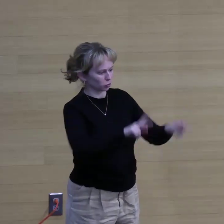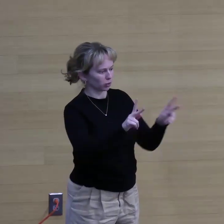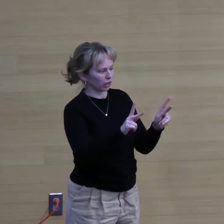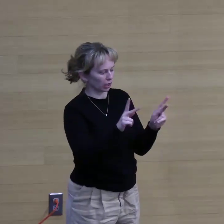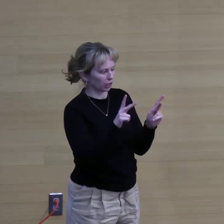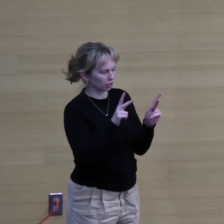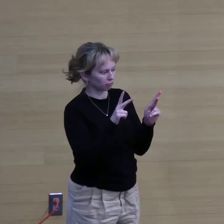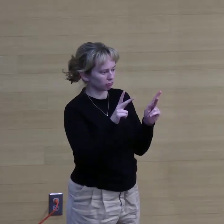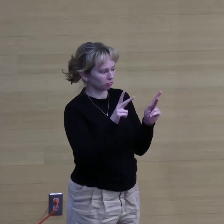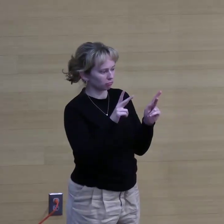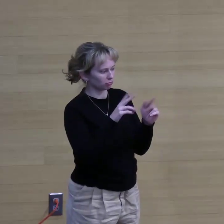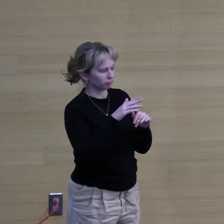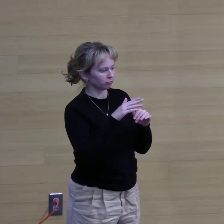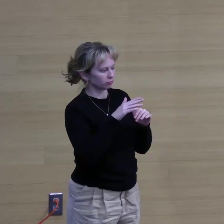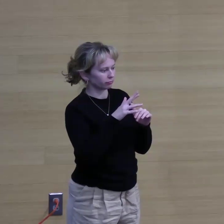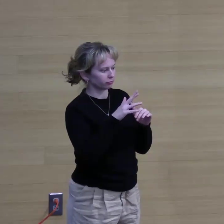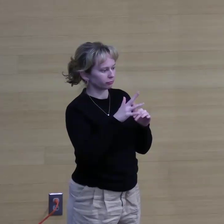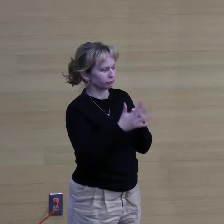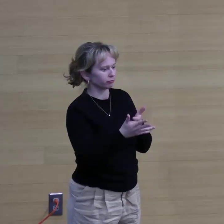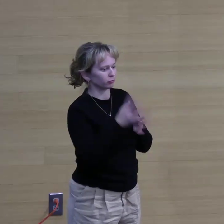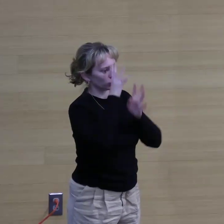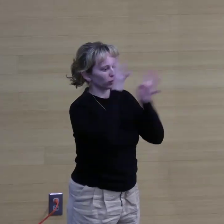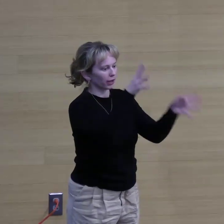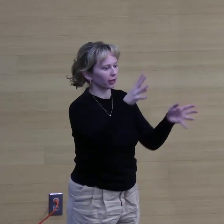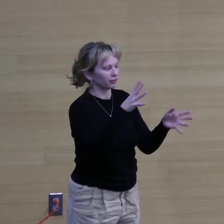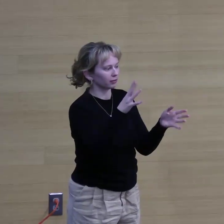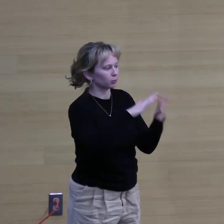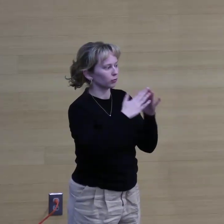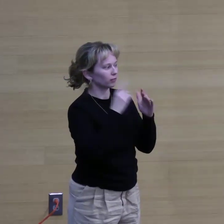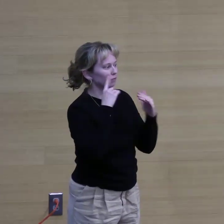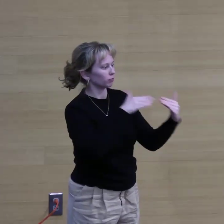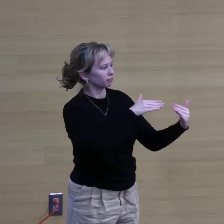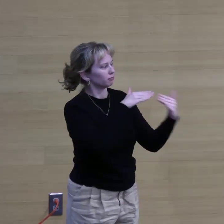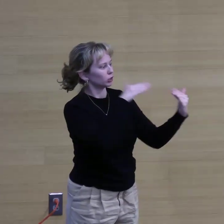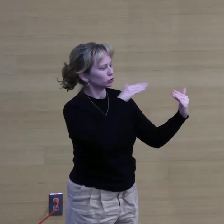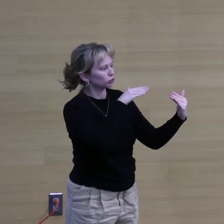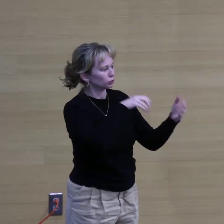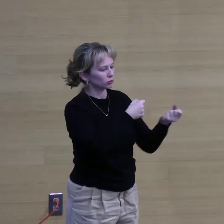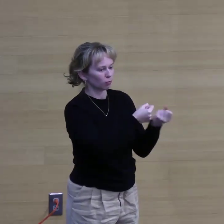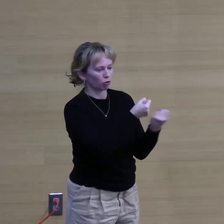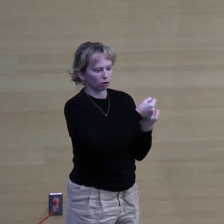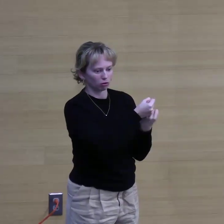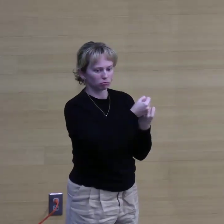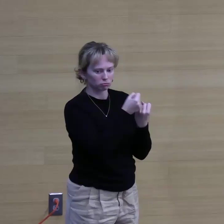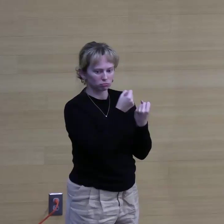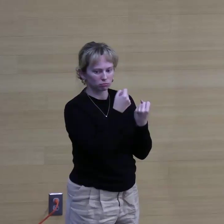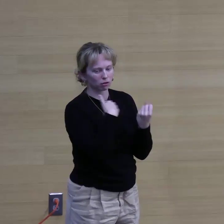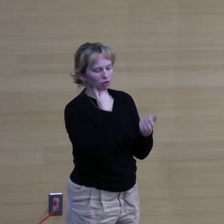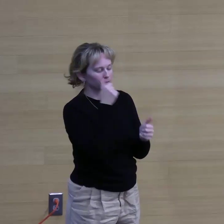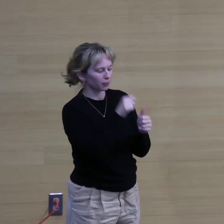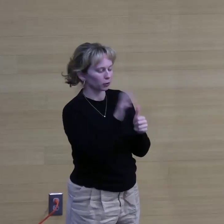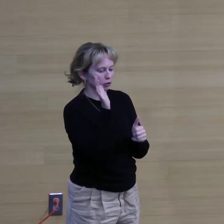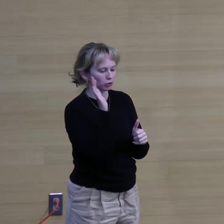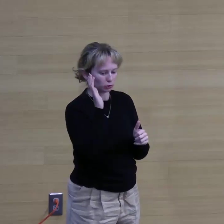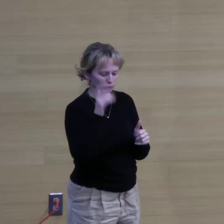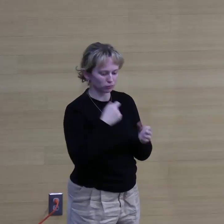opportunity to build communities of peer support for that individual. of, I remember